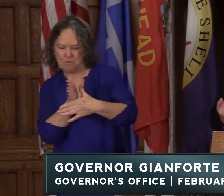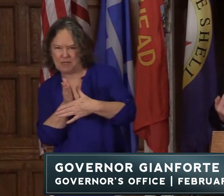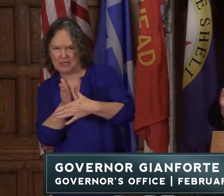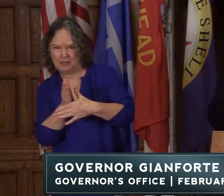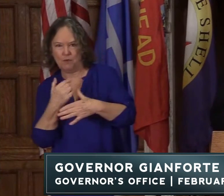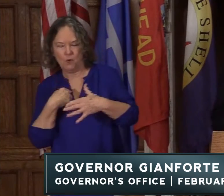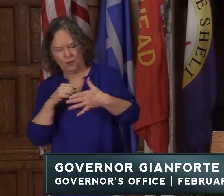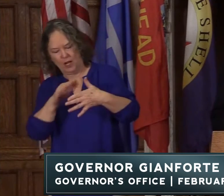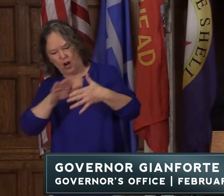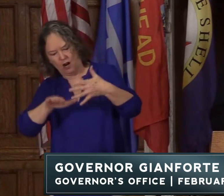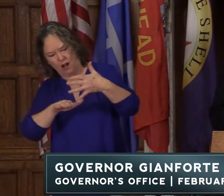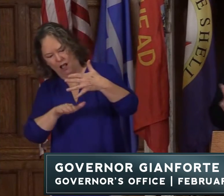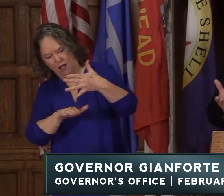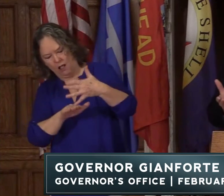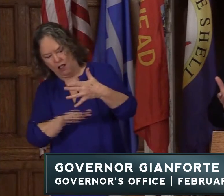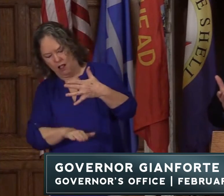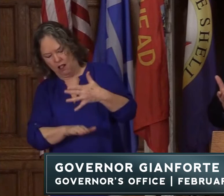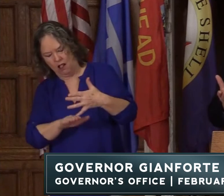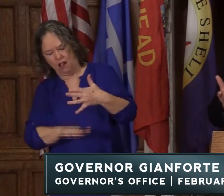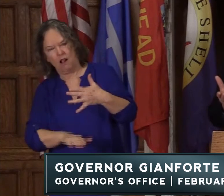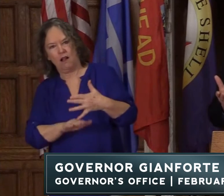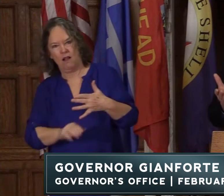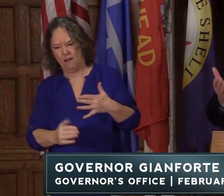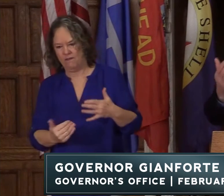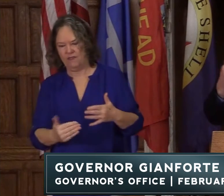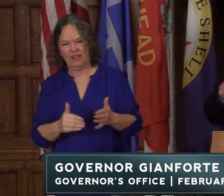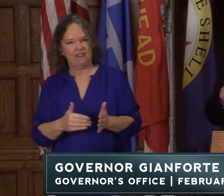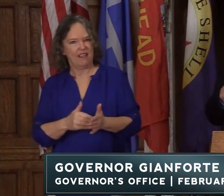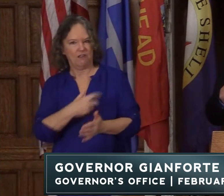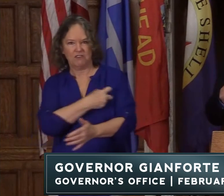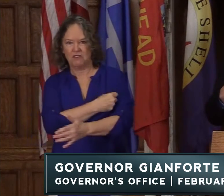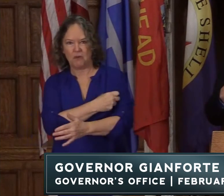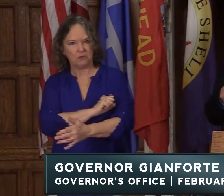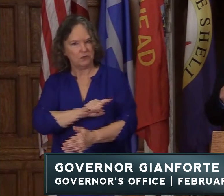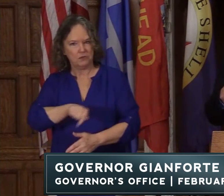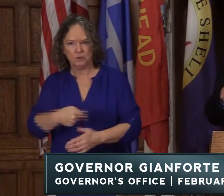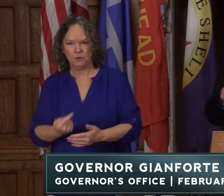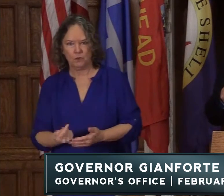range, getting just at 15,000 doses.